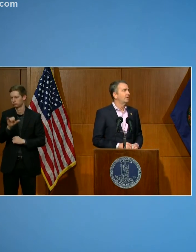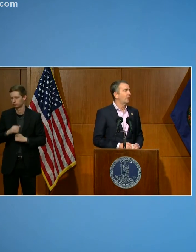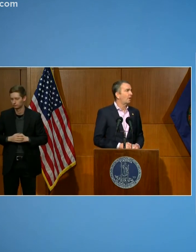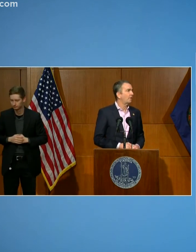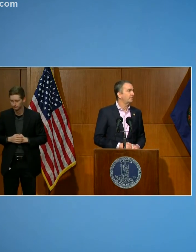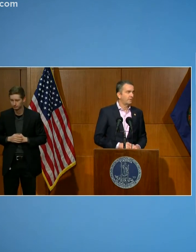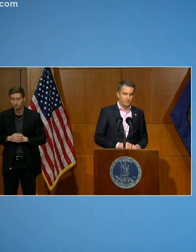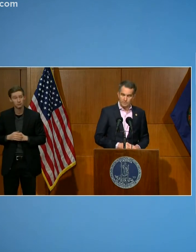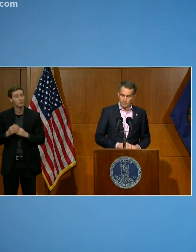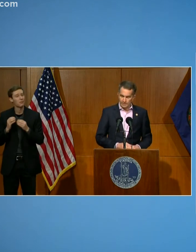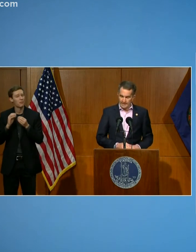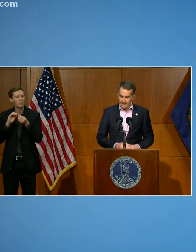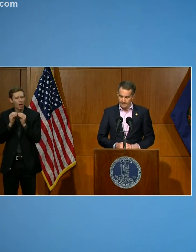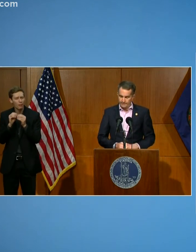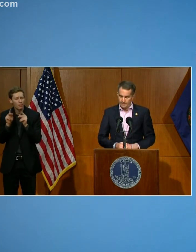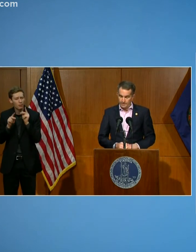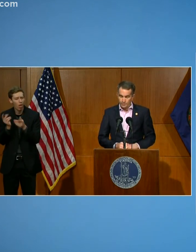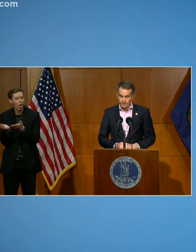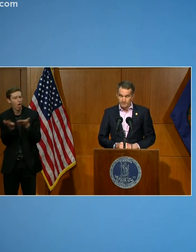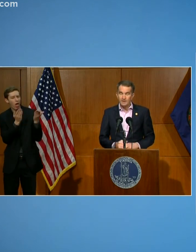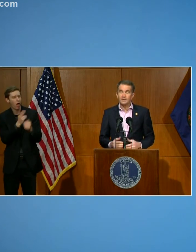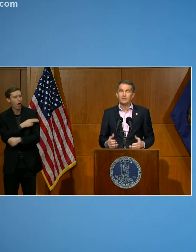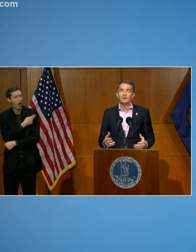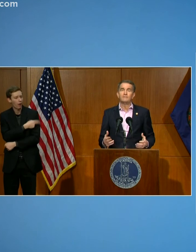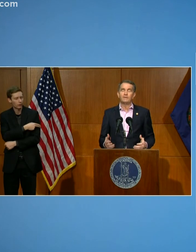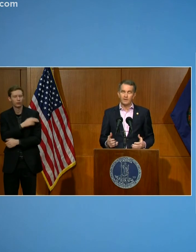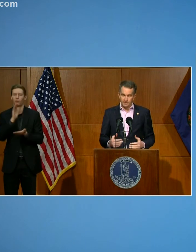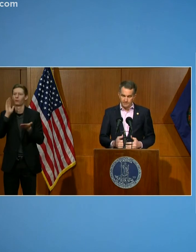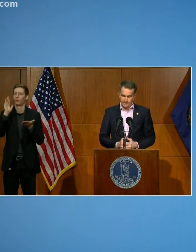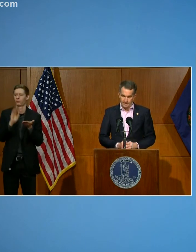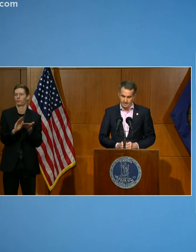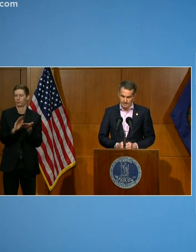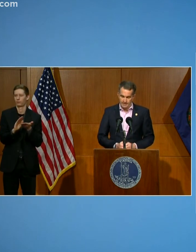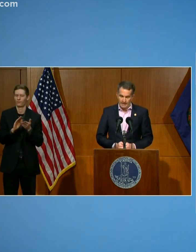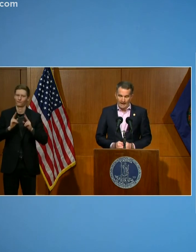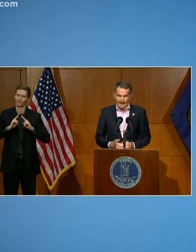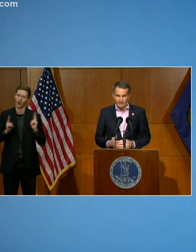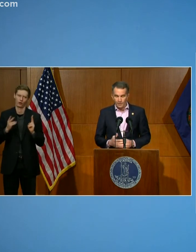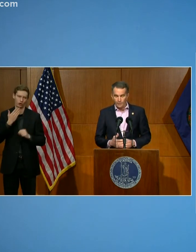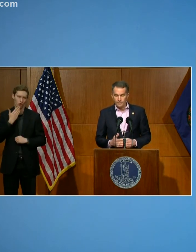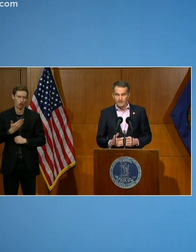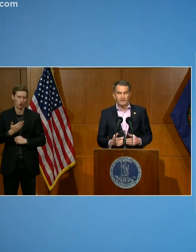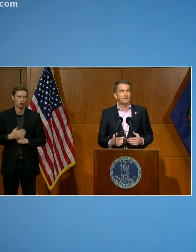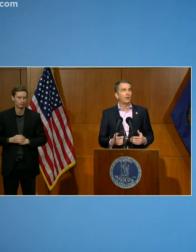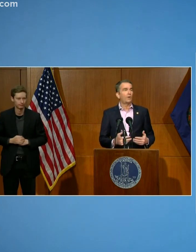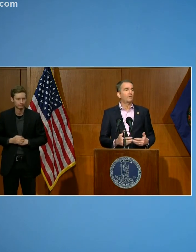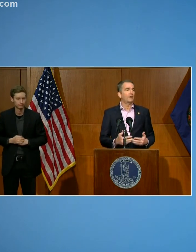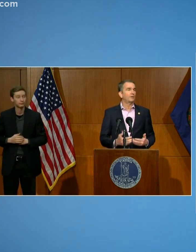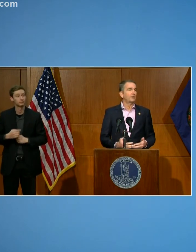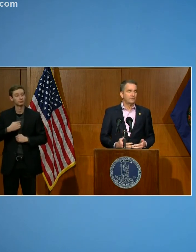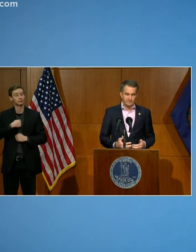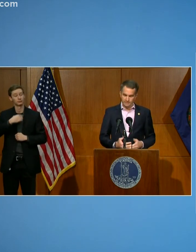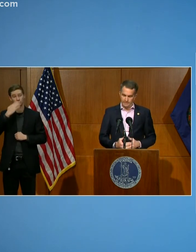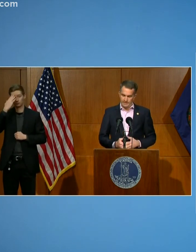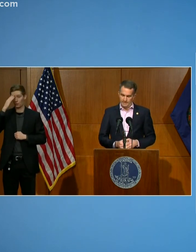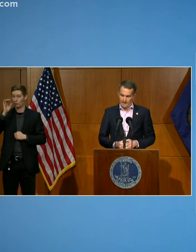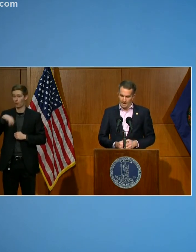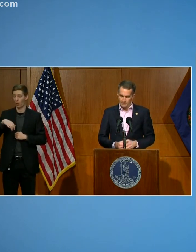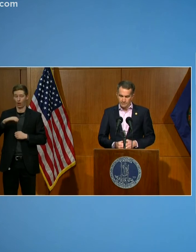Hospitalizations are also going down, which is a very good thing. I know that all of our